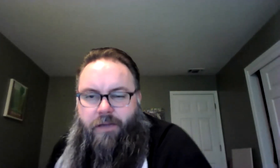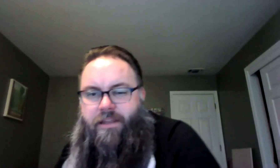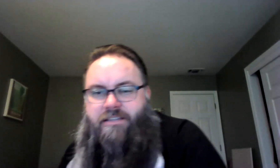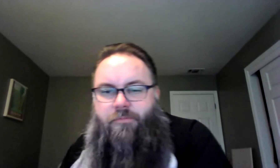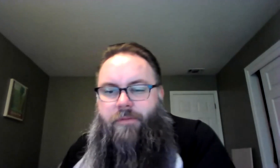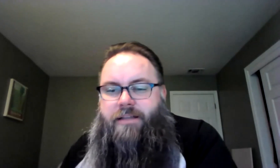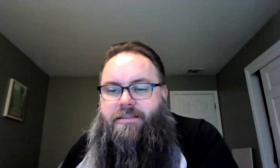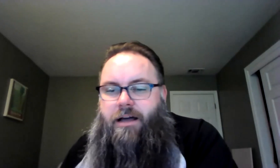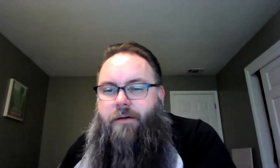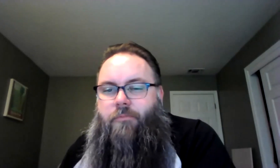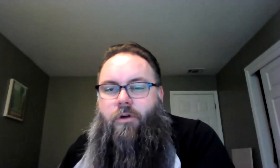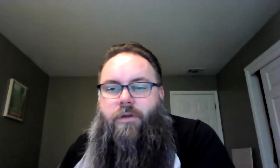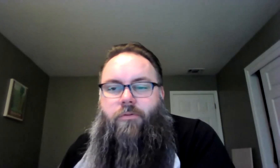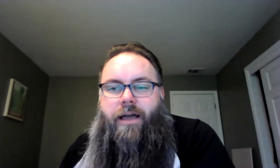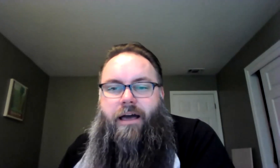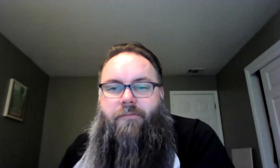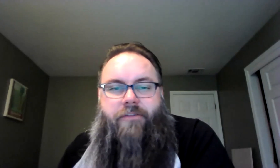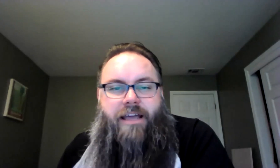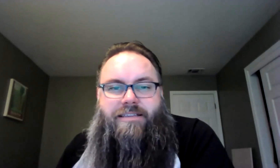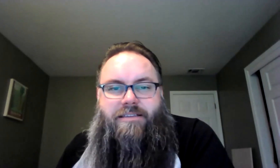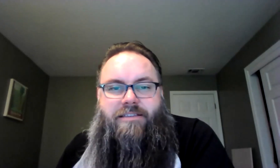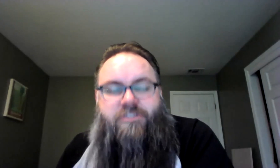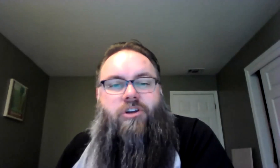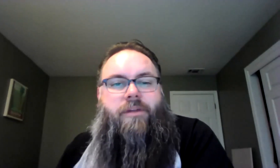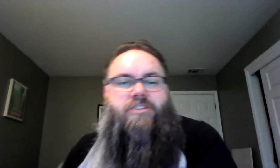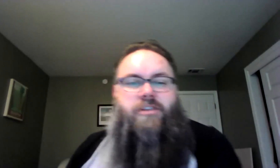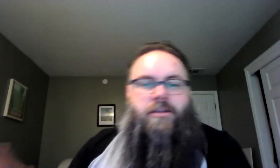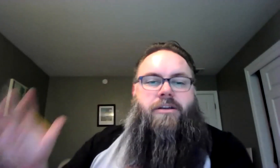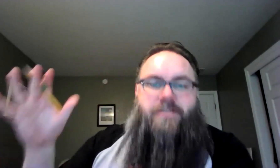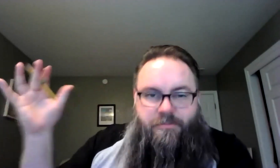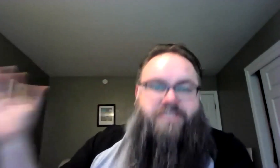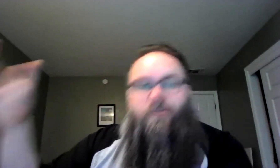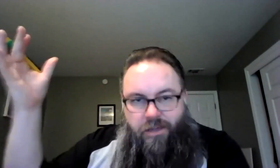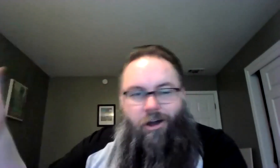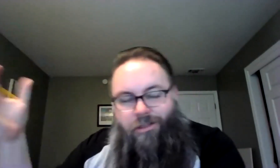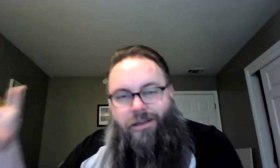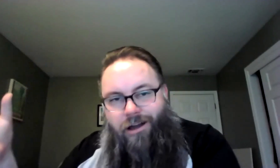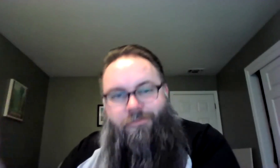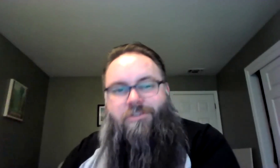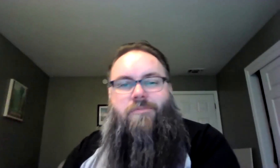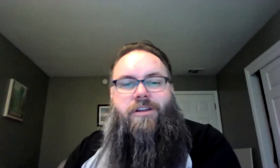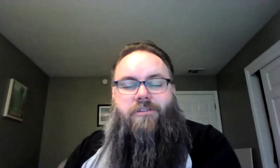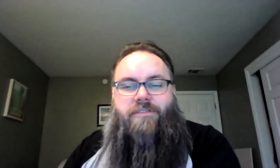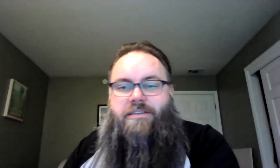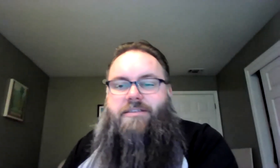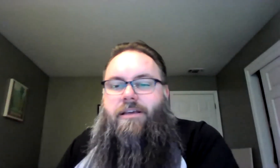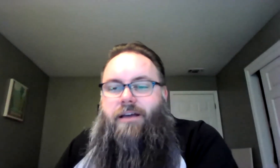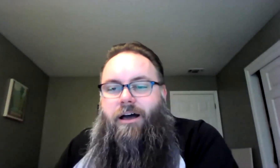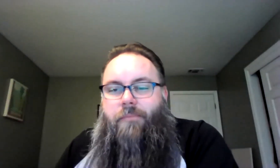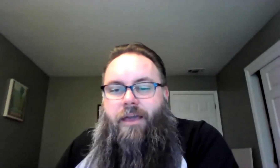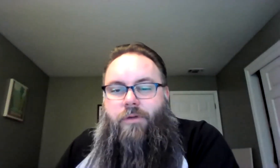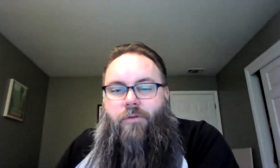here coming up in the next couple months where we will have kind of a self-determination specific coffee with community